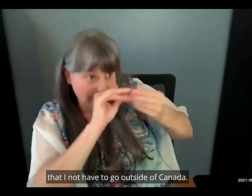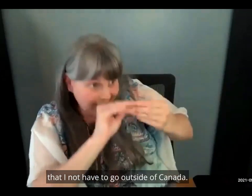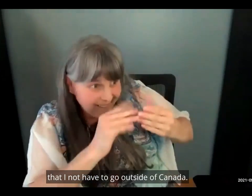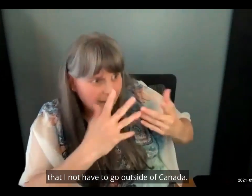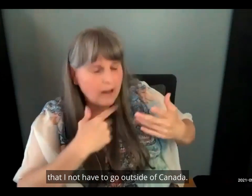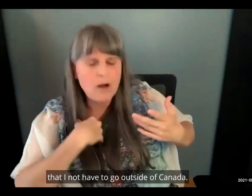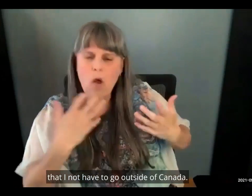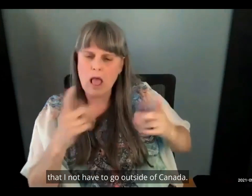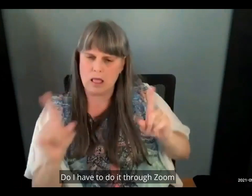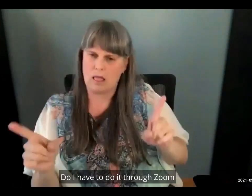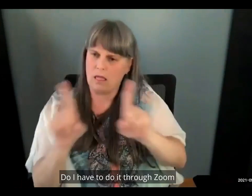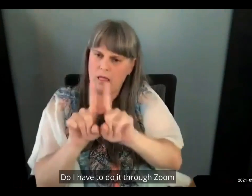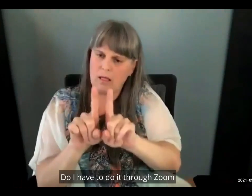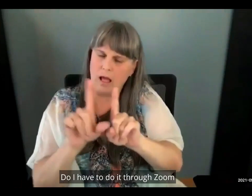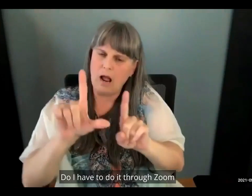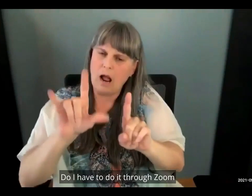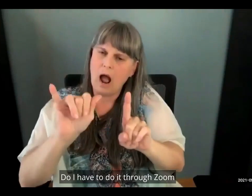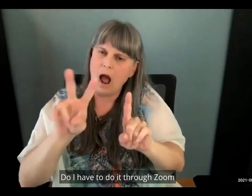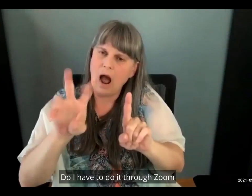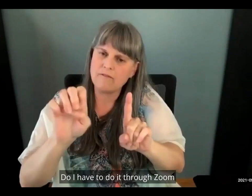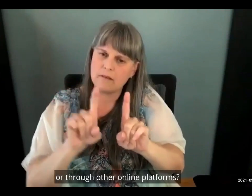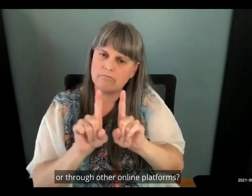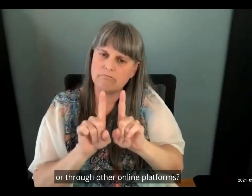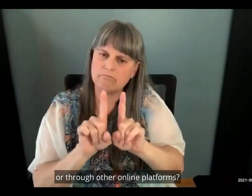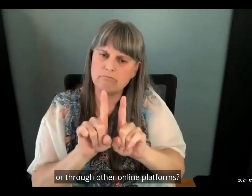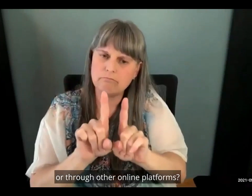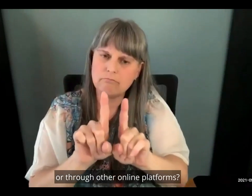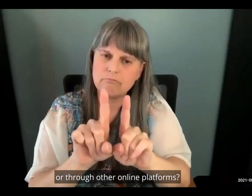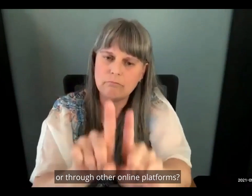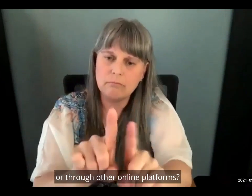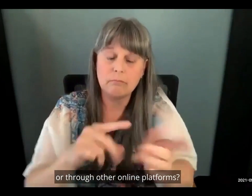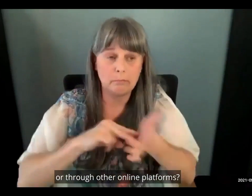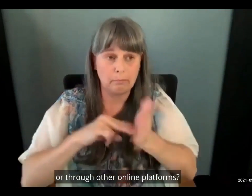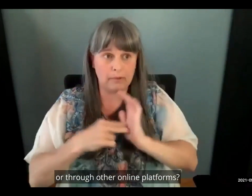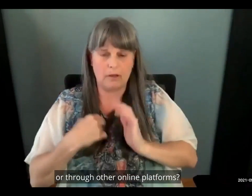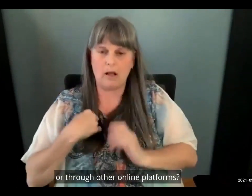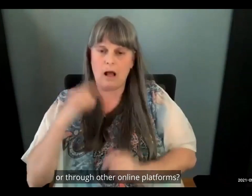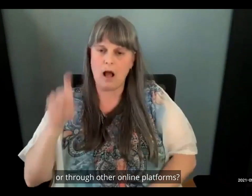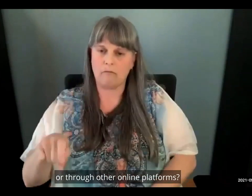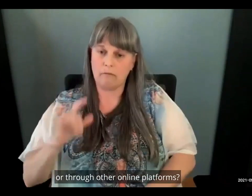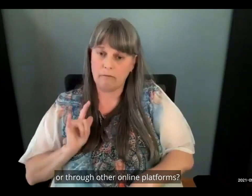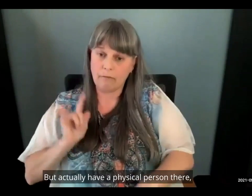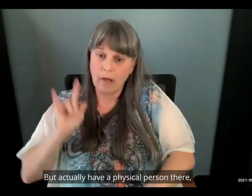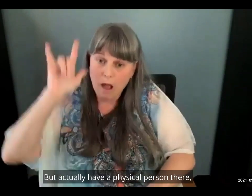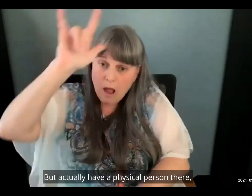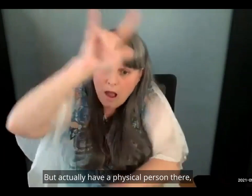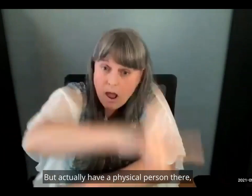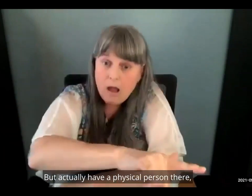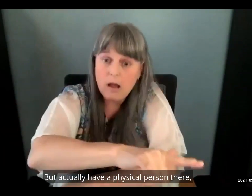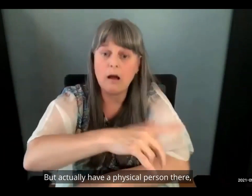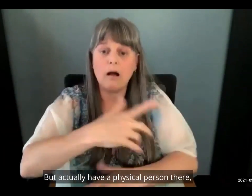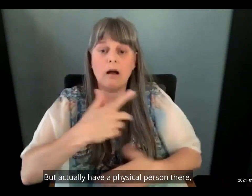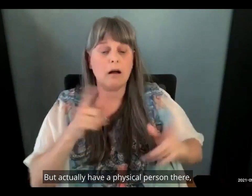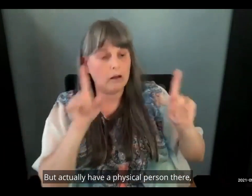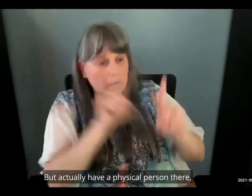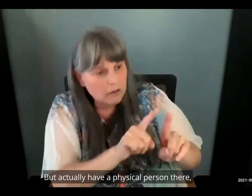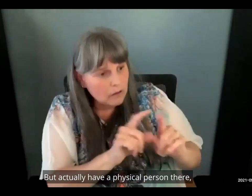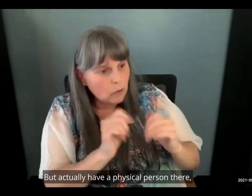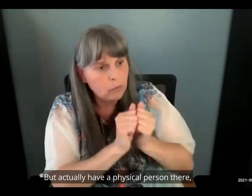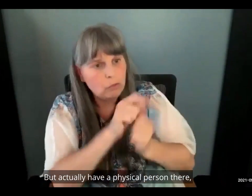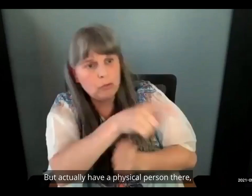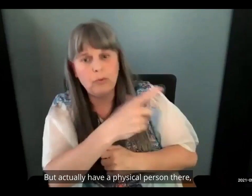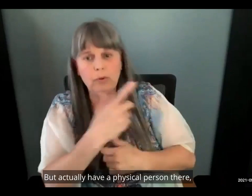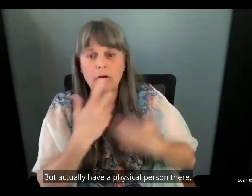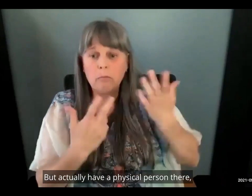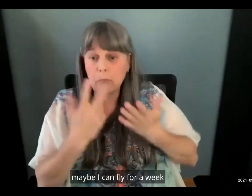of Canada? You know, do I have to do it through Zoom or through, you know, other online platforms, but to actually have a physical person